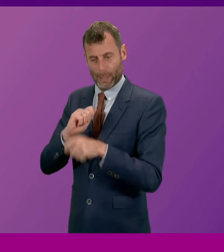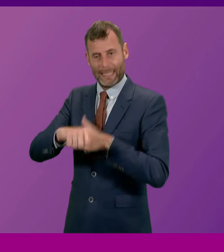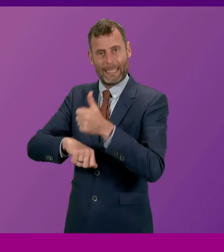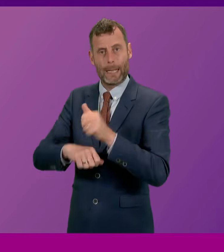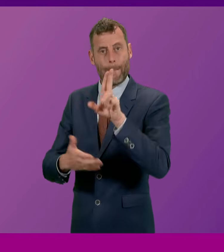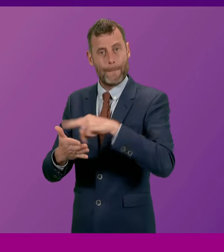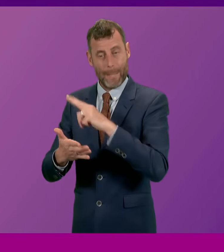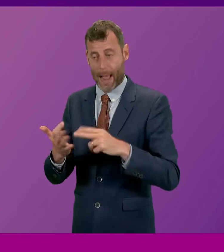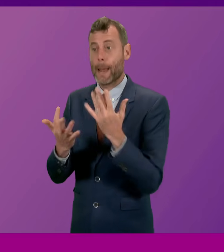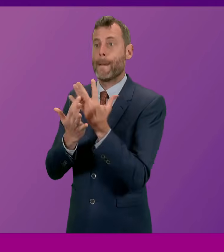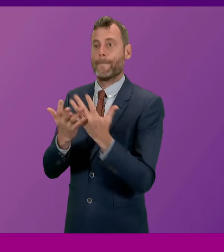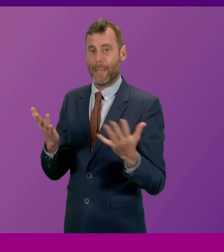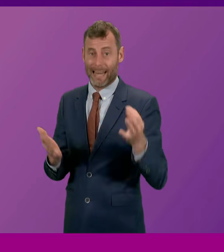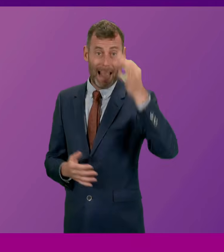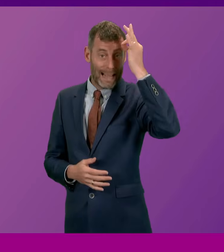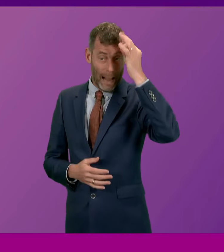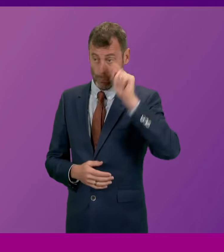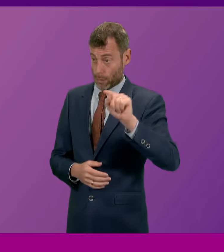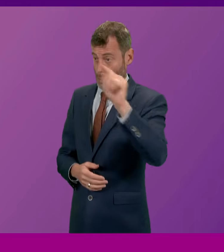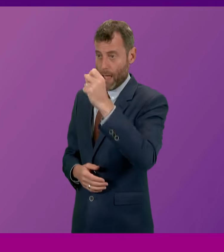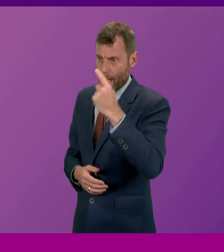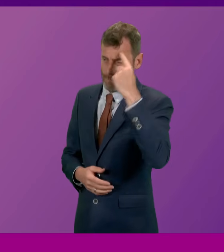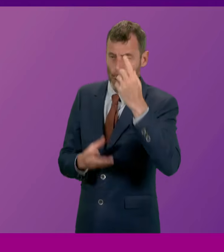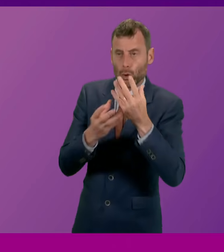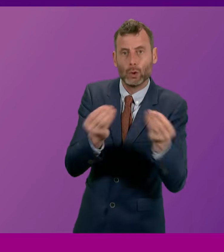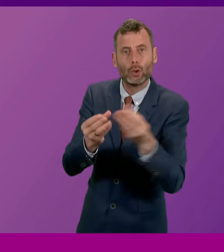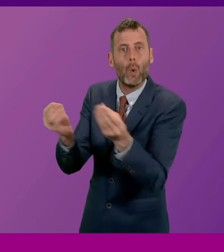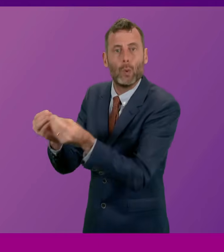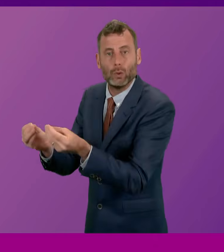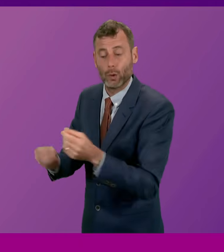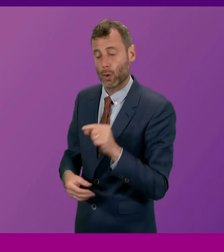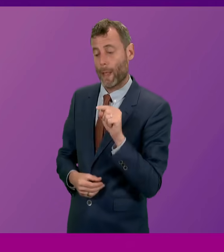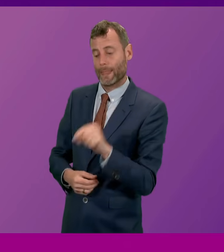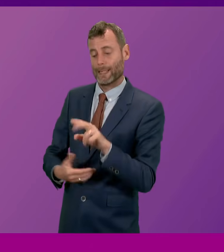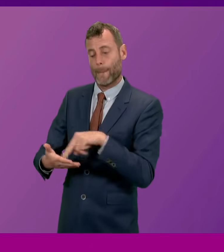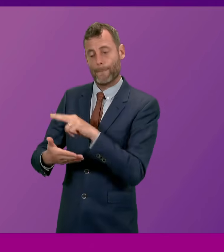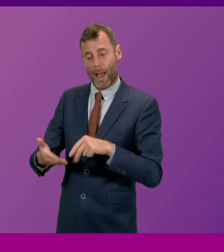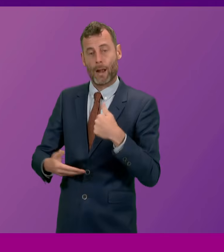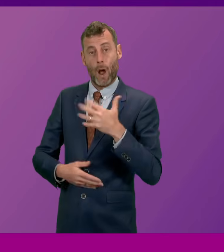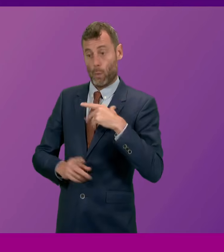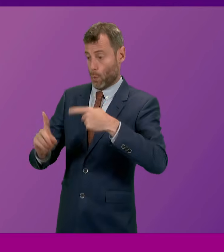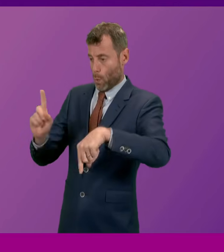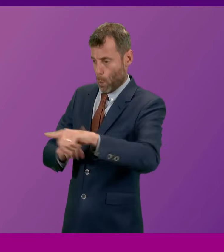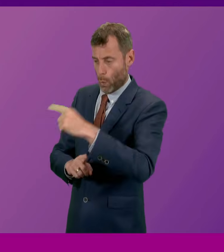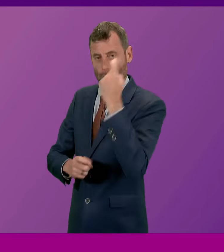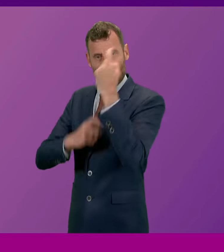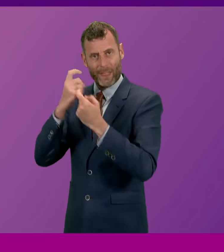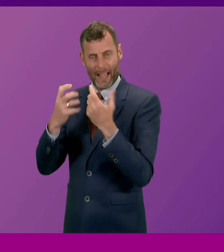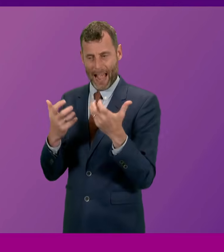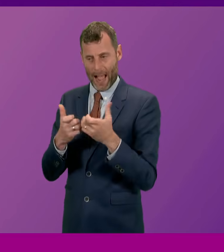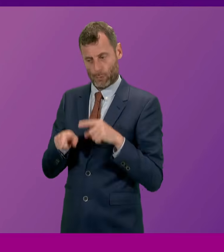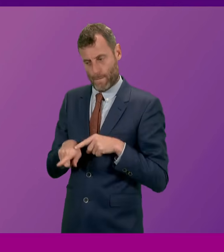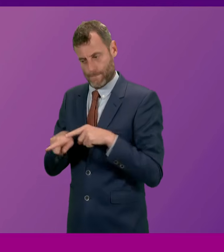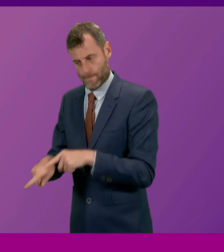vast majority of councils have solutions in place. In the run-up to the ban, I accept all partners to continue efforts to comply with the ban.